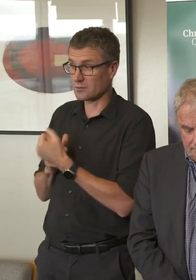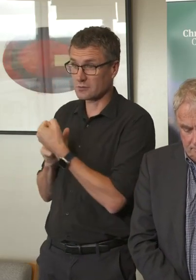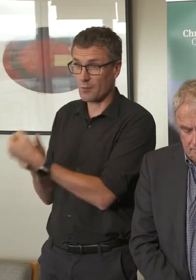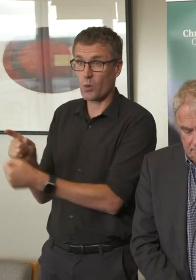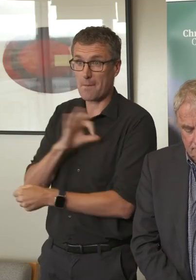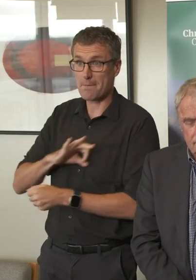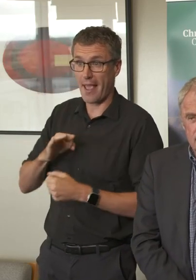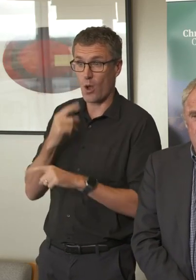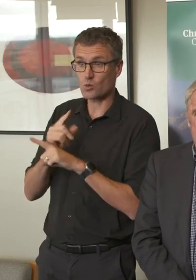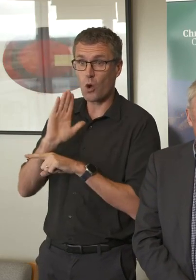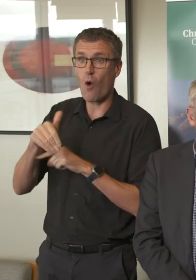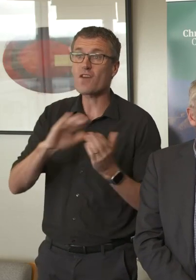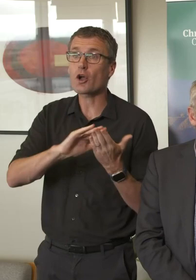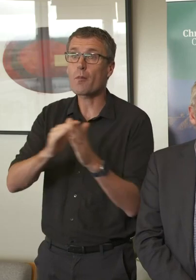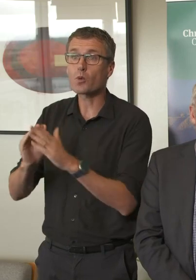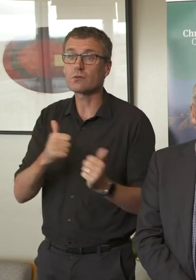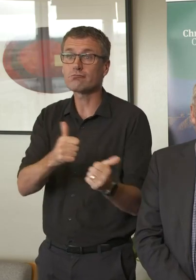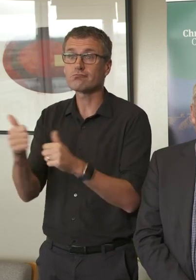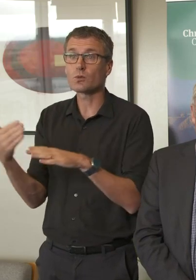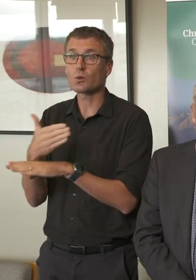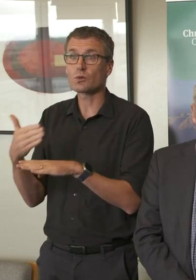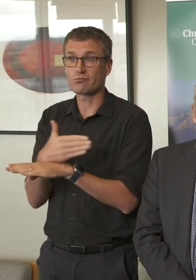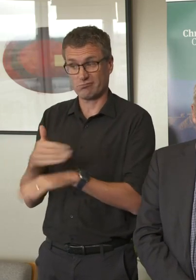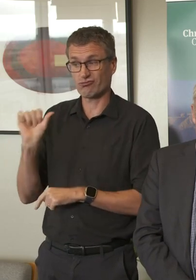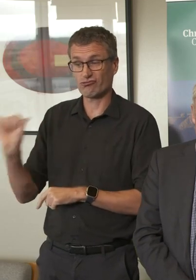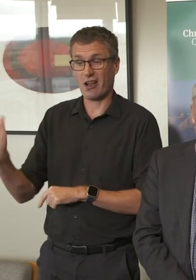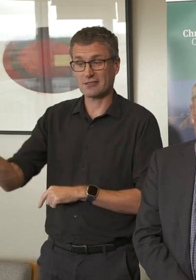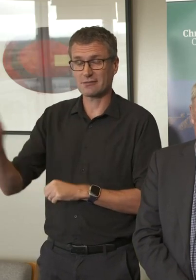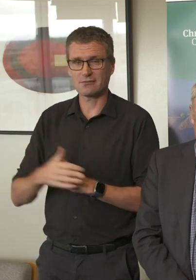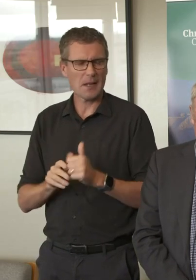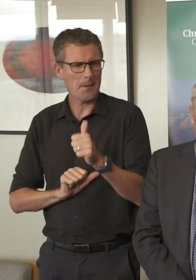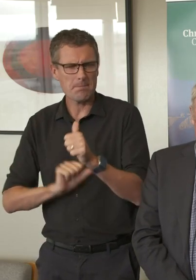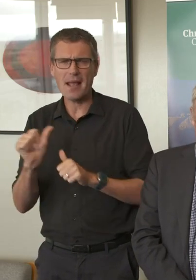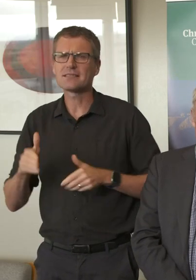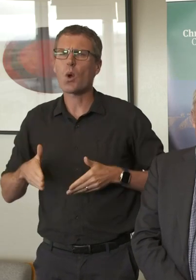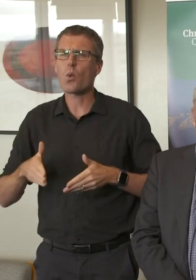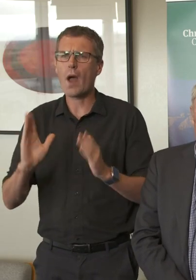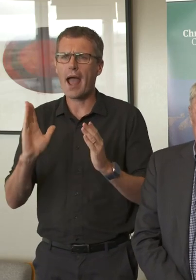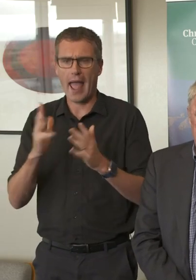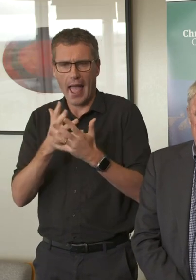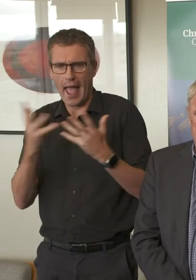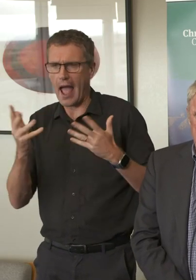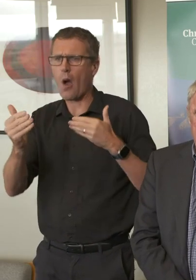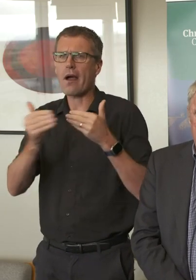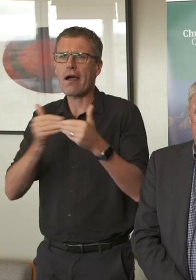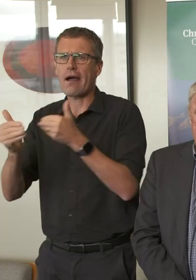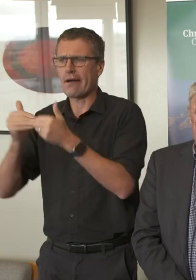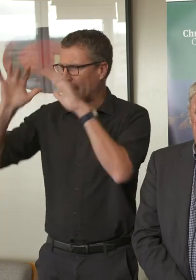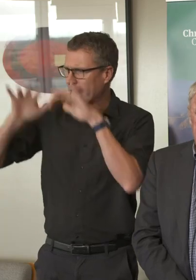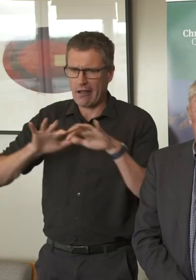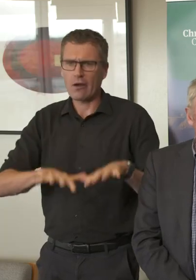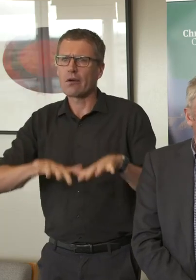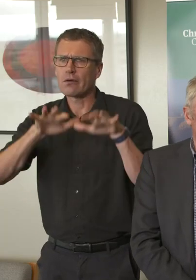because the best way that we can continue to strengthen our response and be resilient when we're dealing with these weather events is a whole of